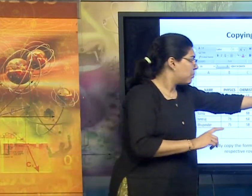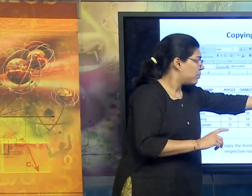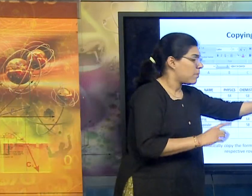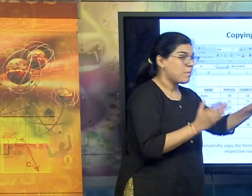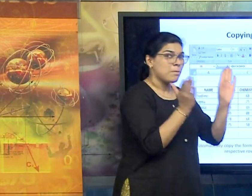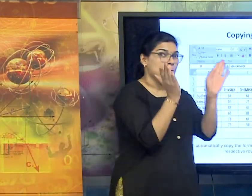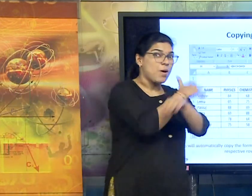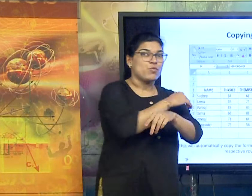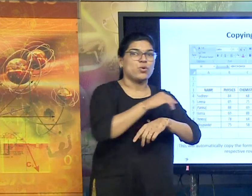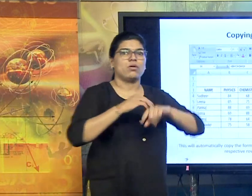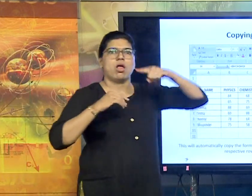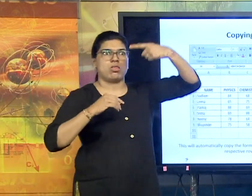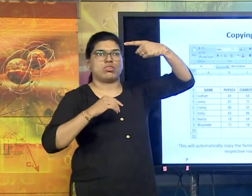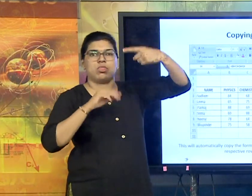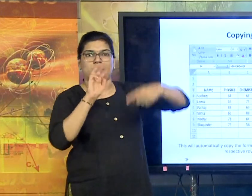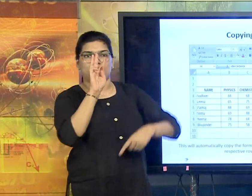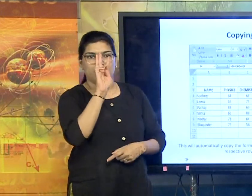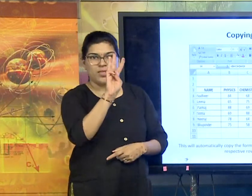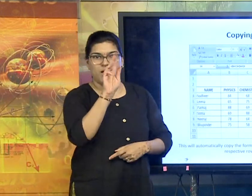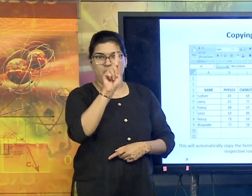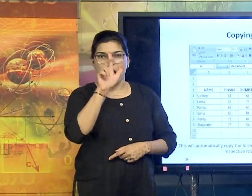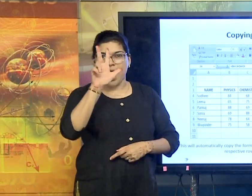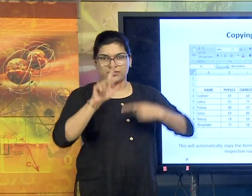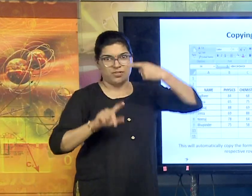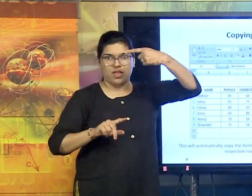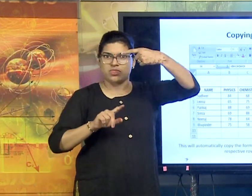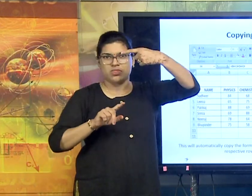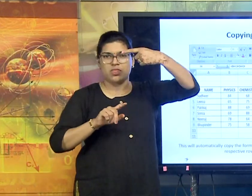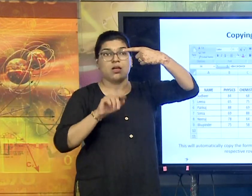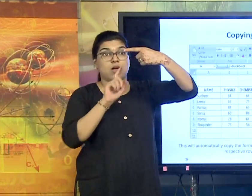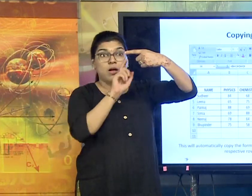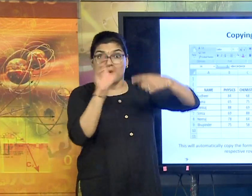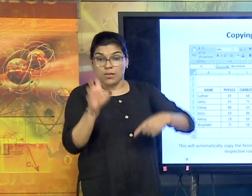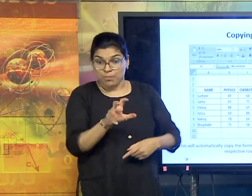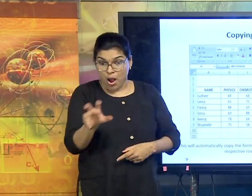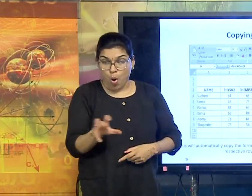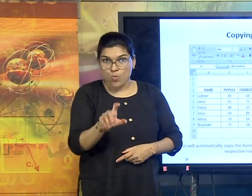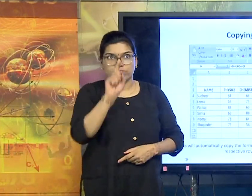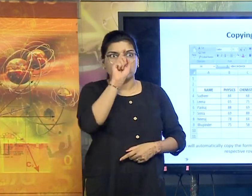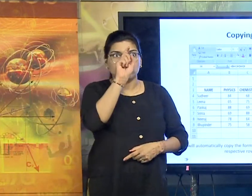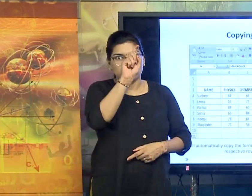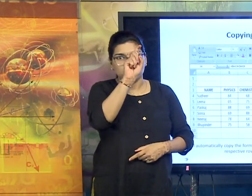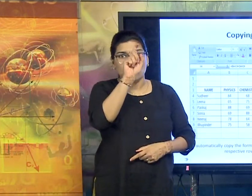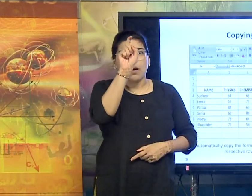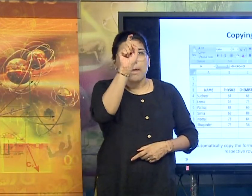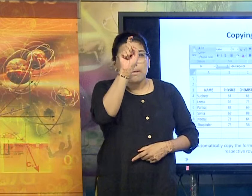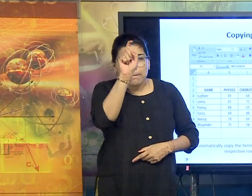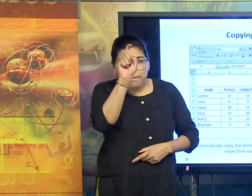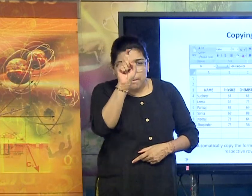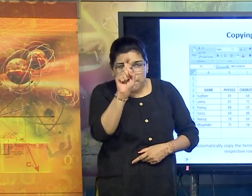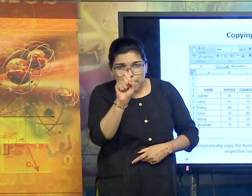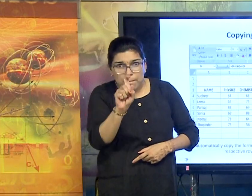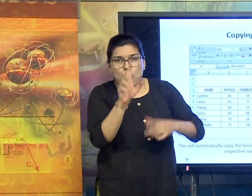put the formulas every time. Only for the first time I did